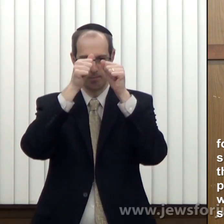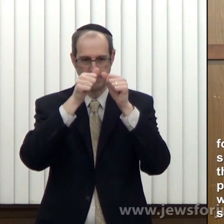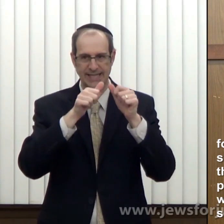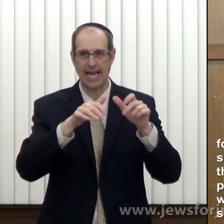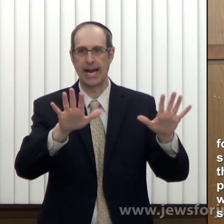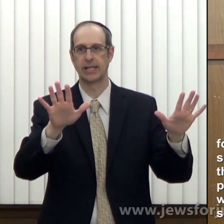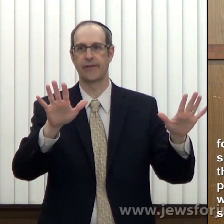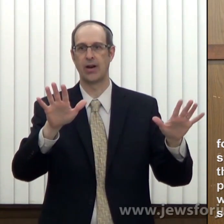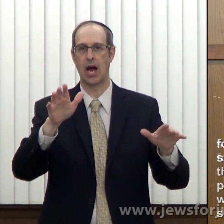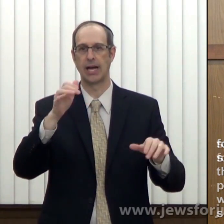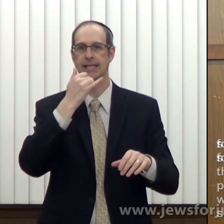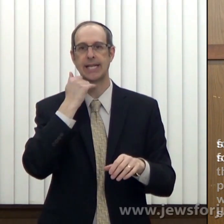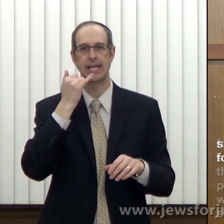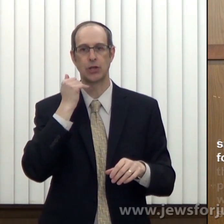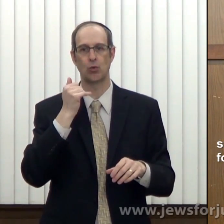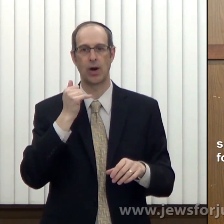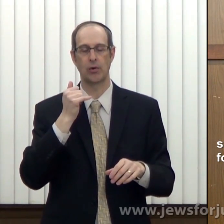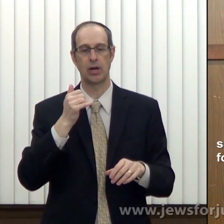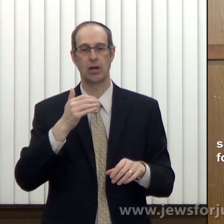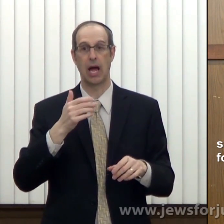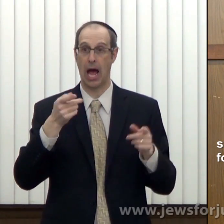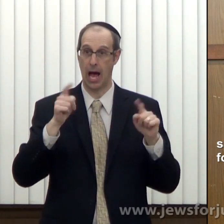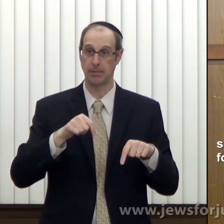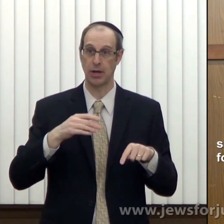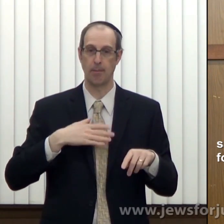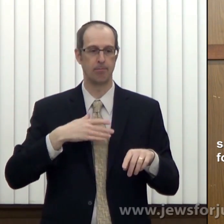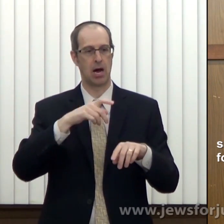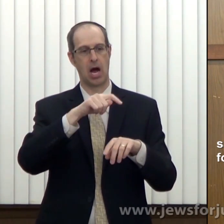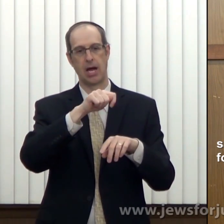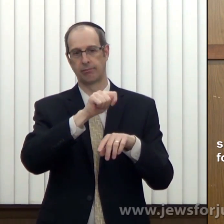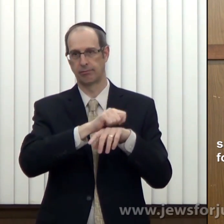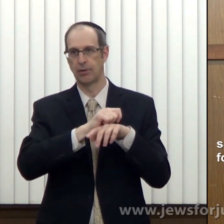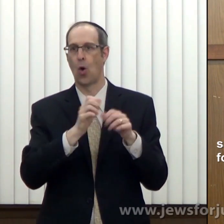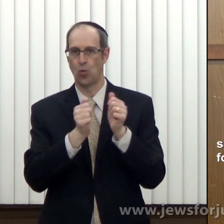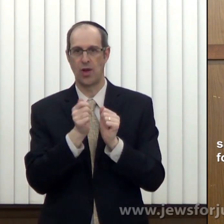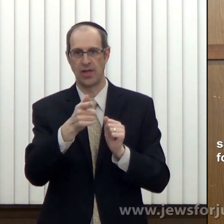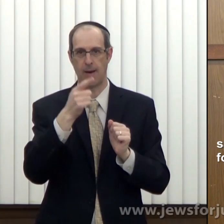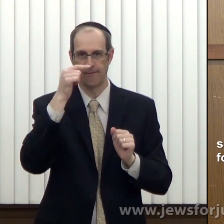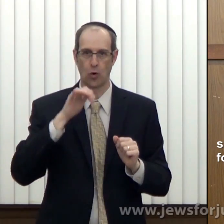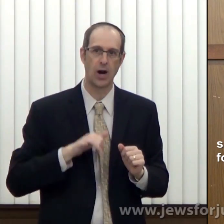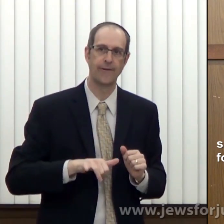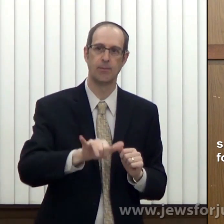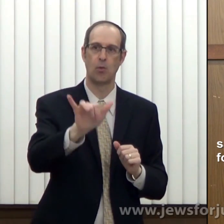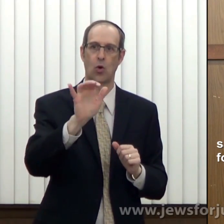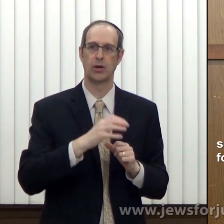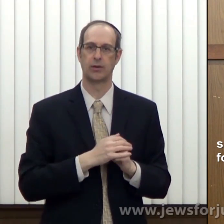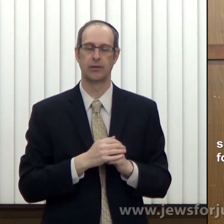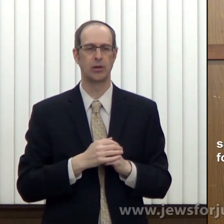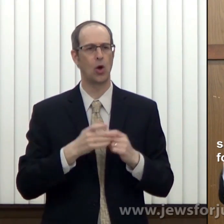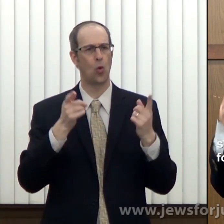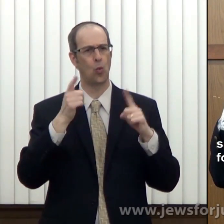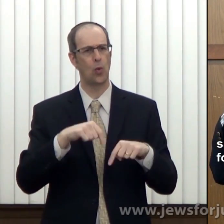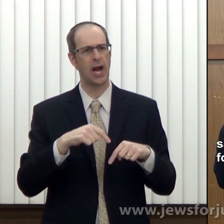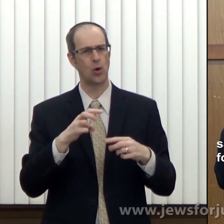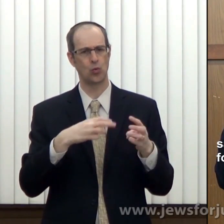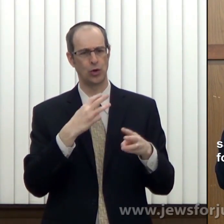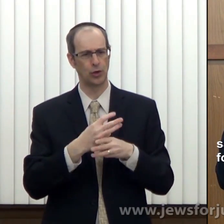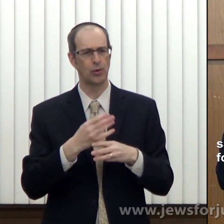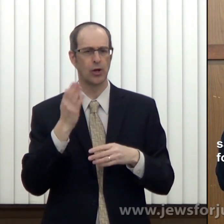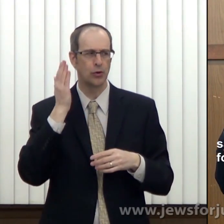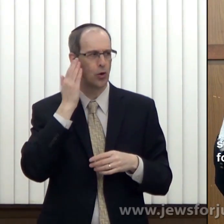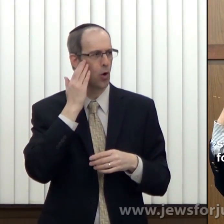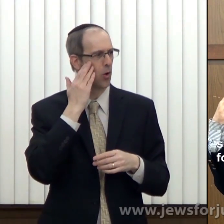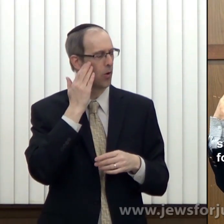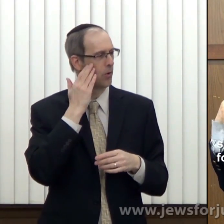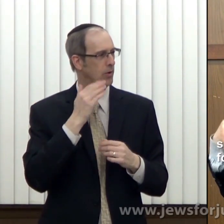Israel when my sanctuary is among them forevermore. When will the world finally